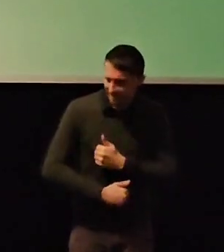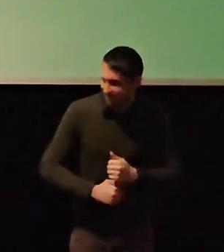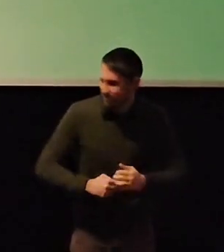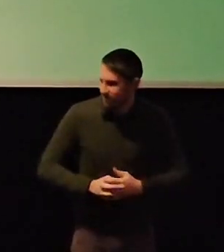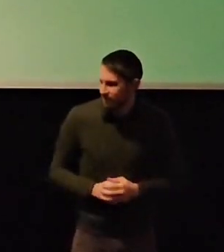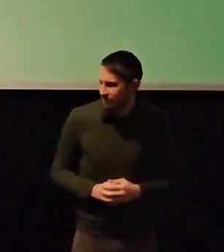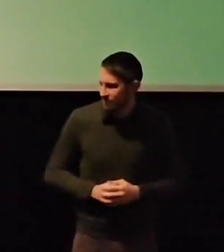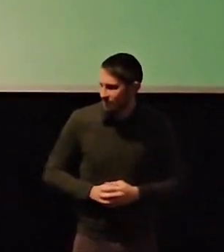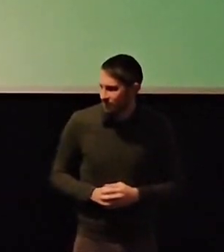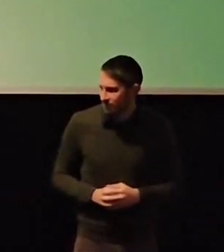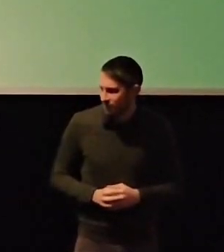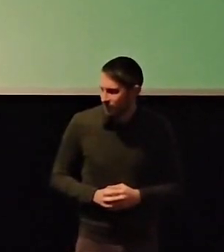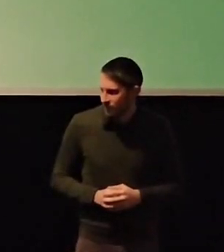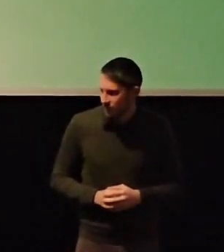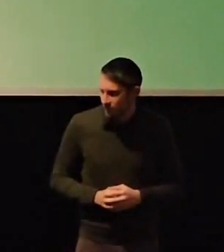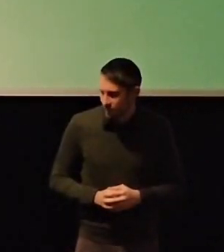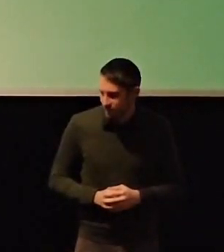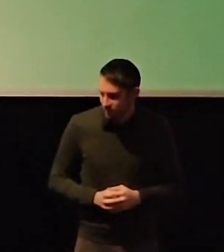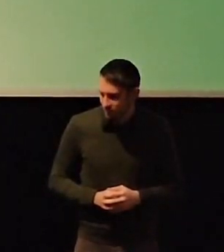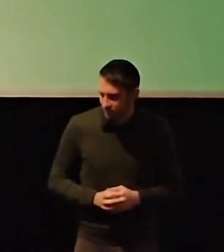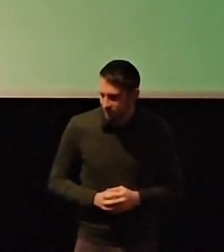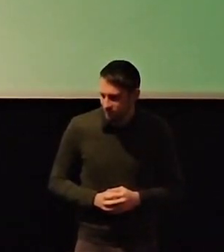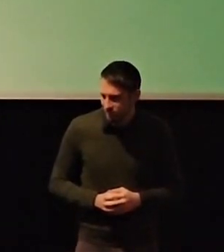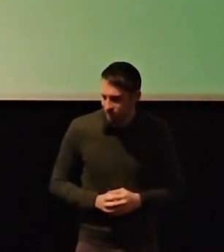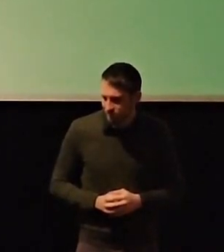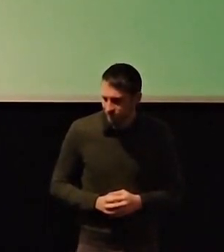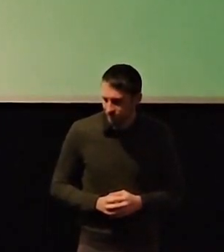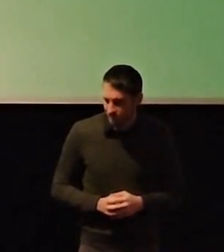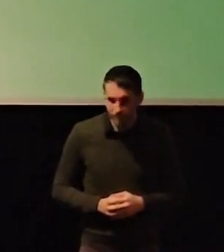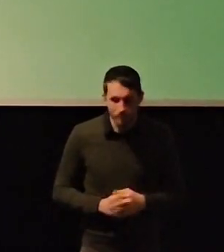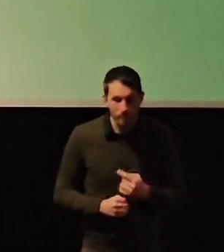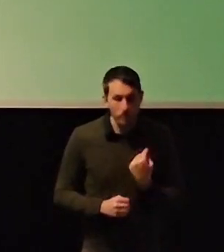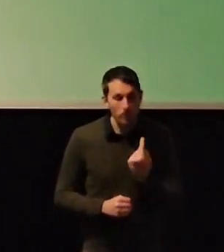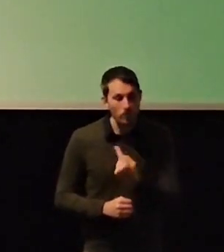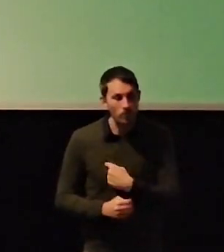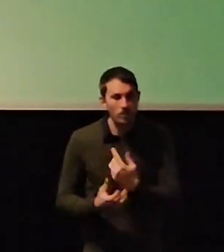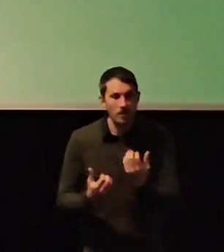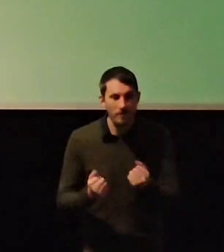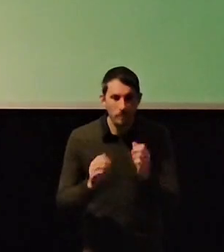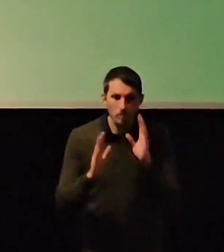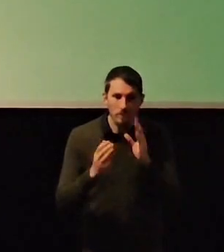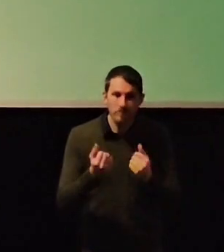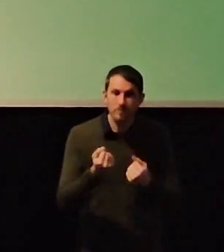We have some wonderful support to make this event happen.